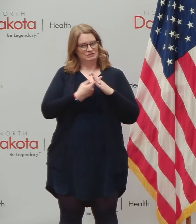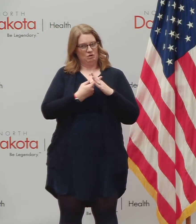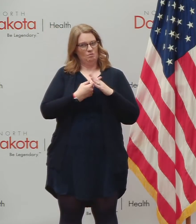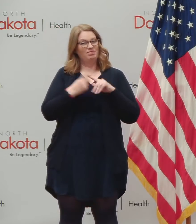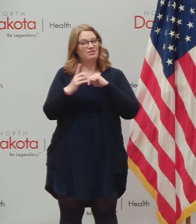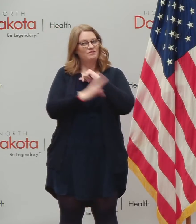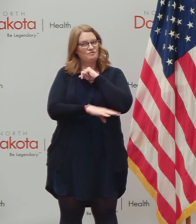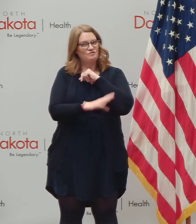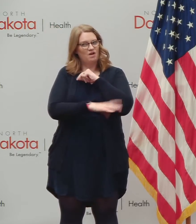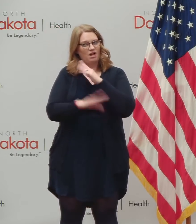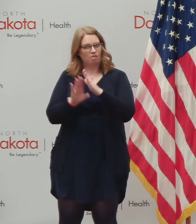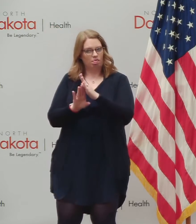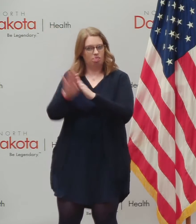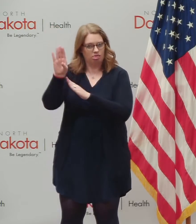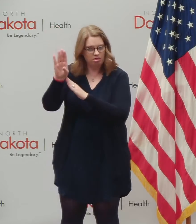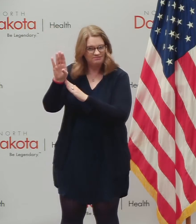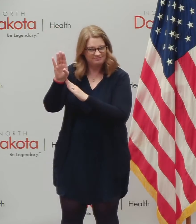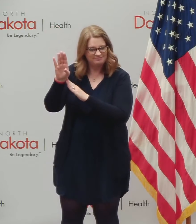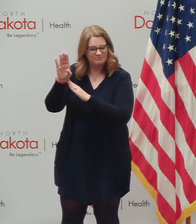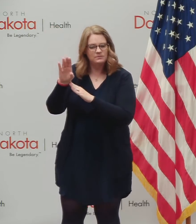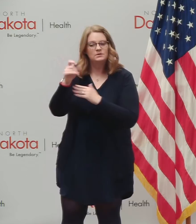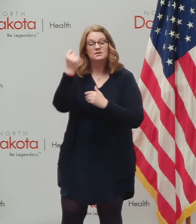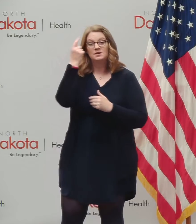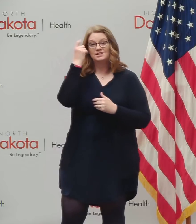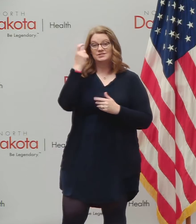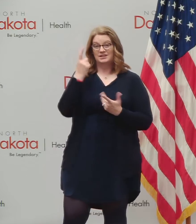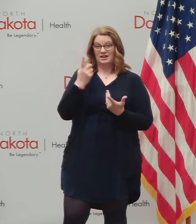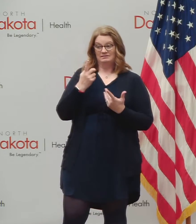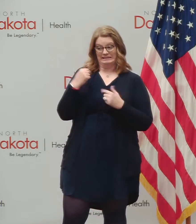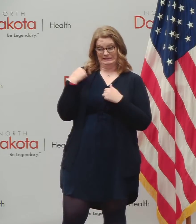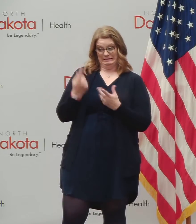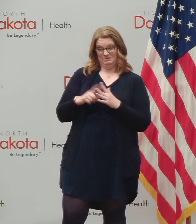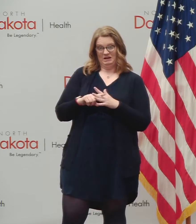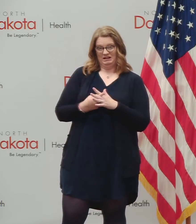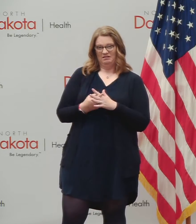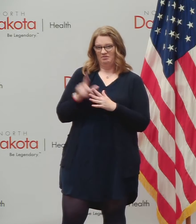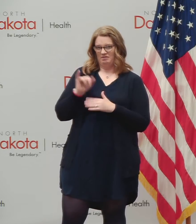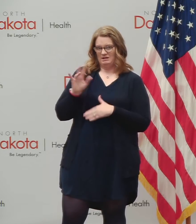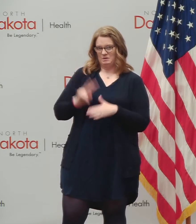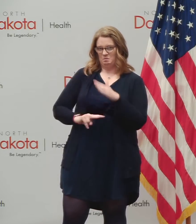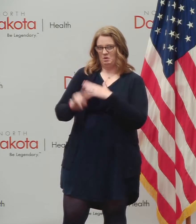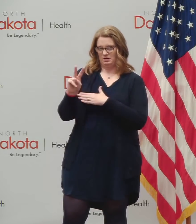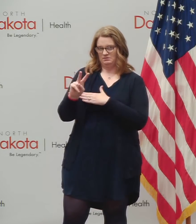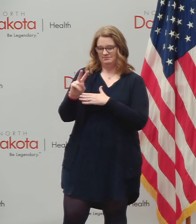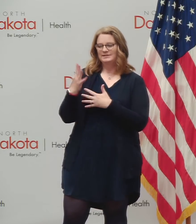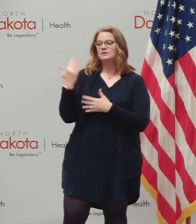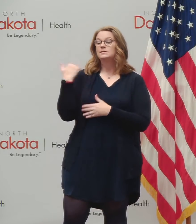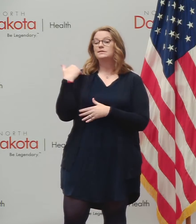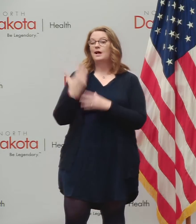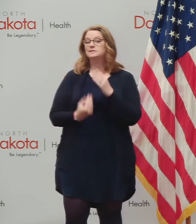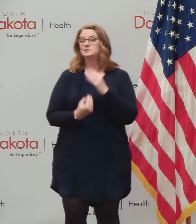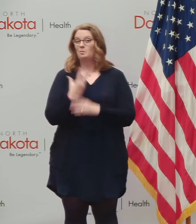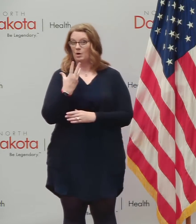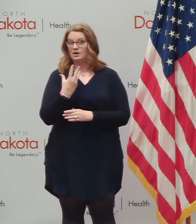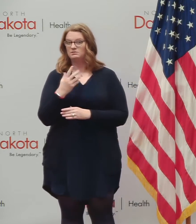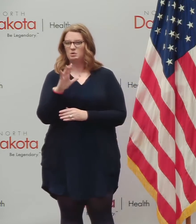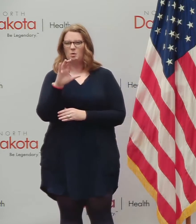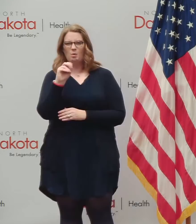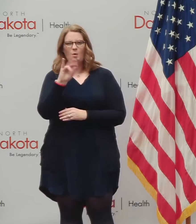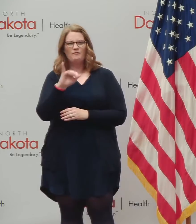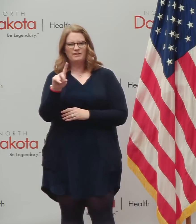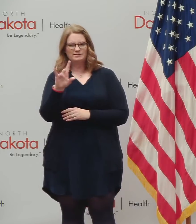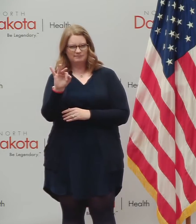surge, which has been predicted since the very beginning last spring when the